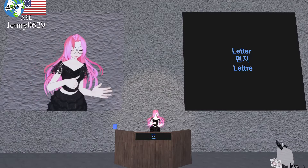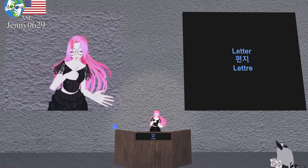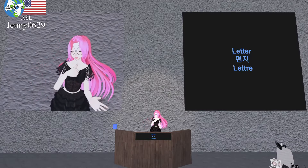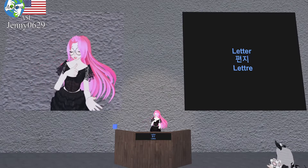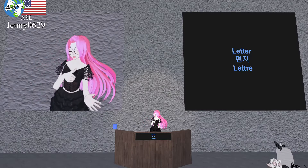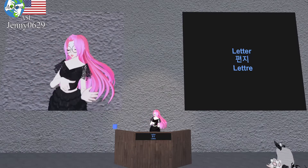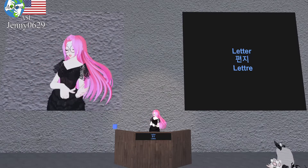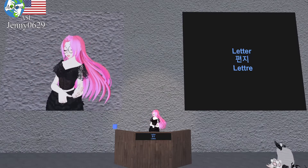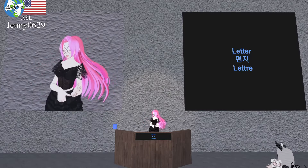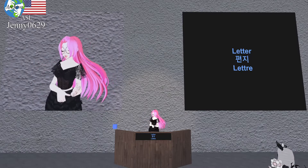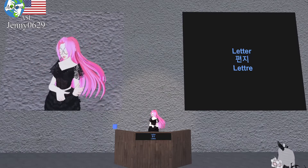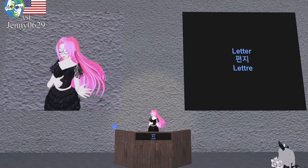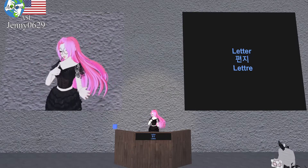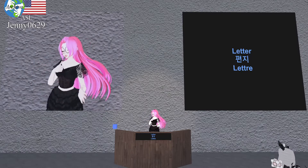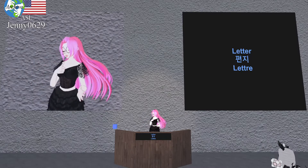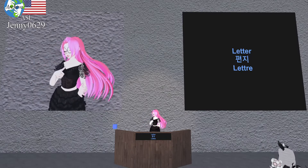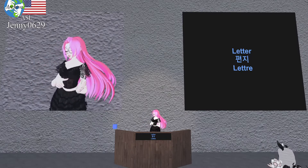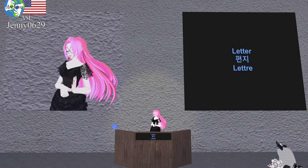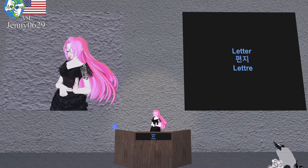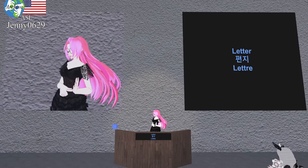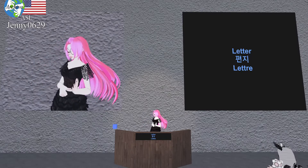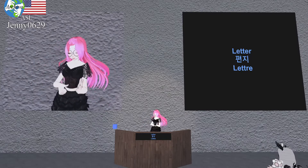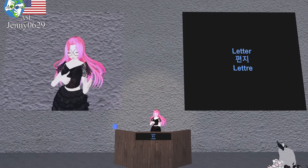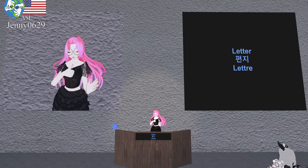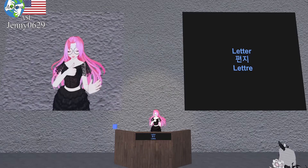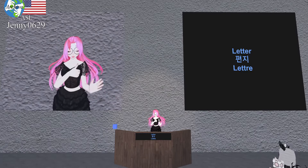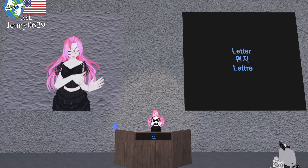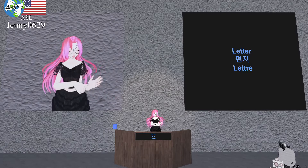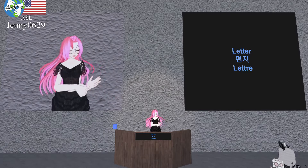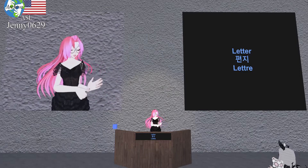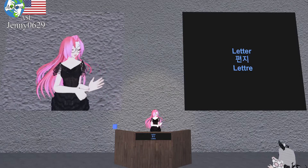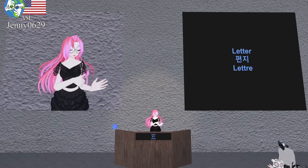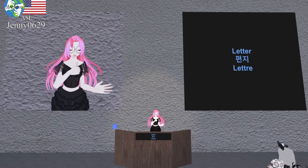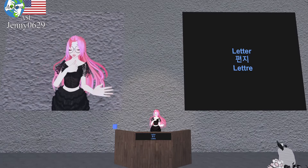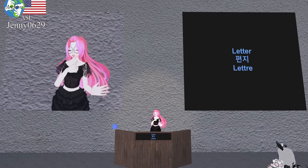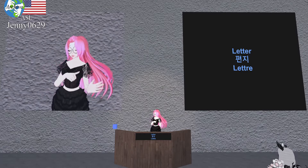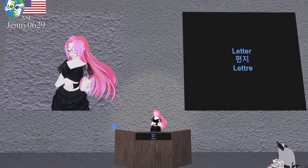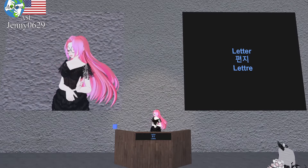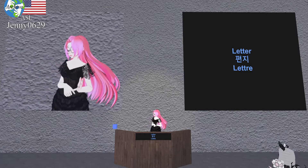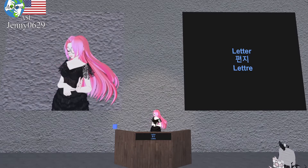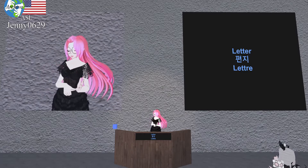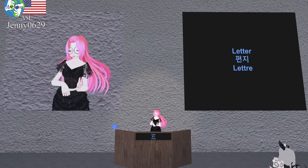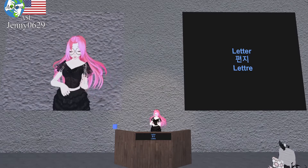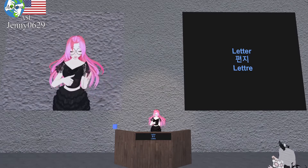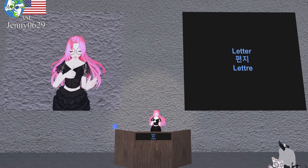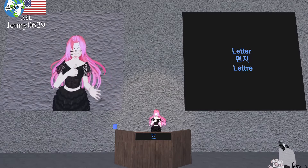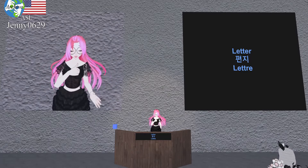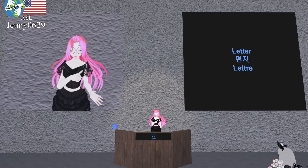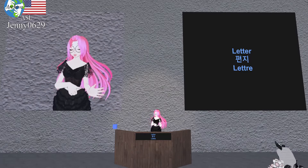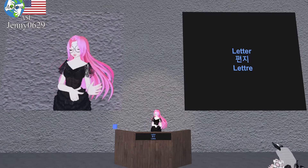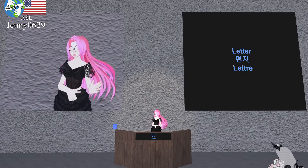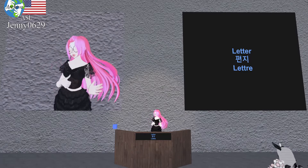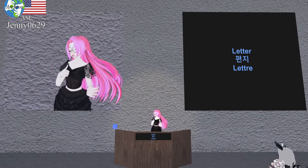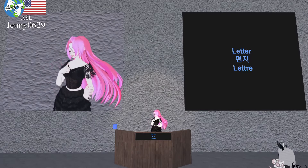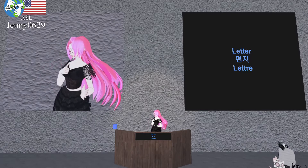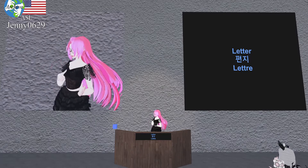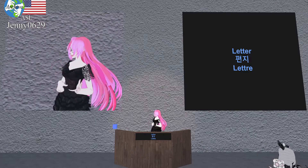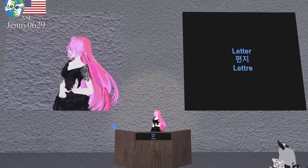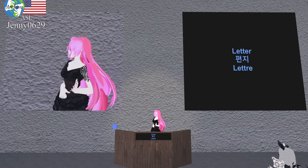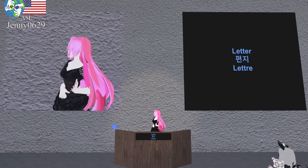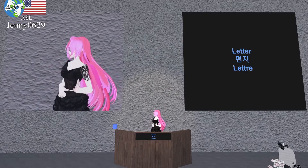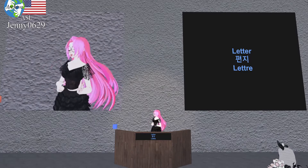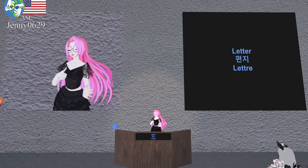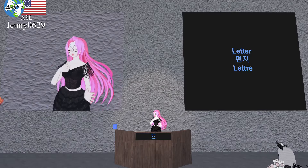stamps. Like back in the old days when people would do mail instead of, I don't know, texting and Discord. Sound like a boomer. Back in